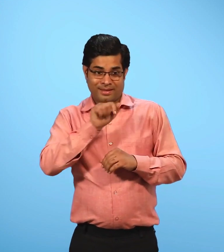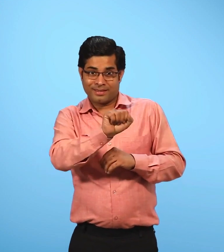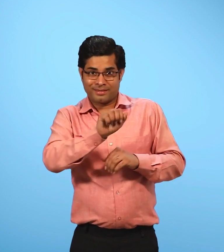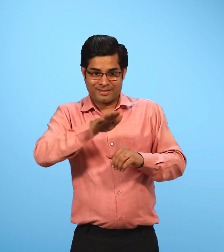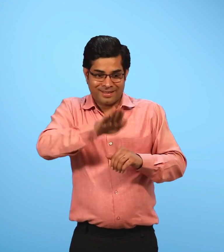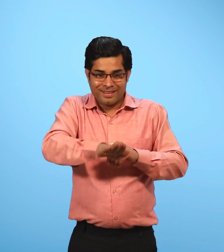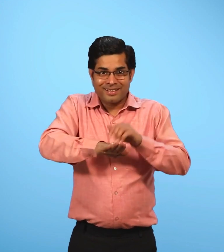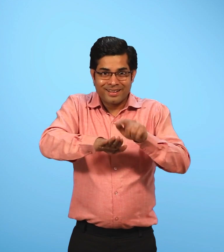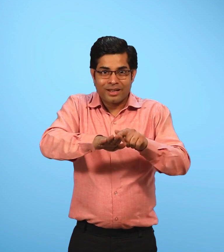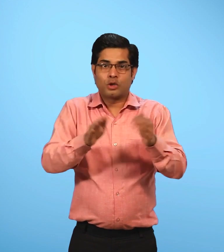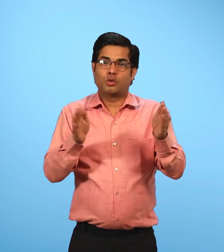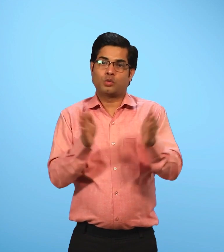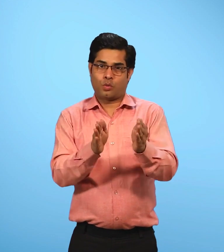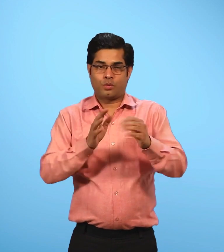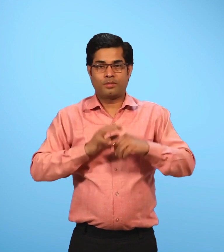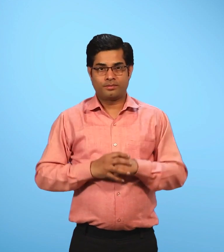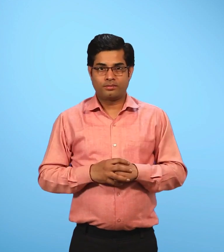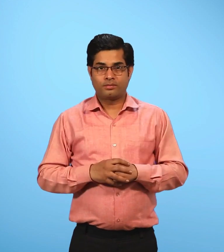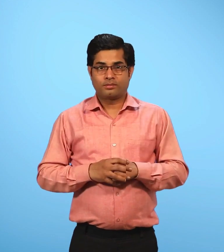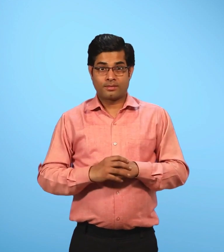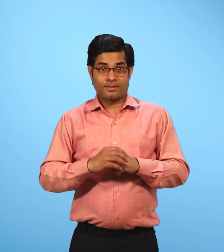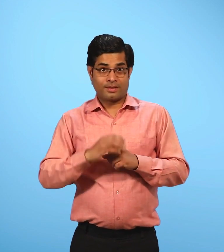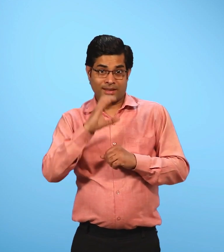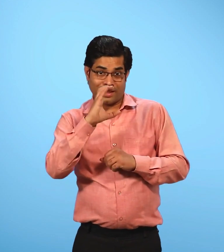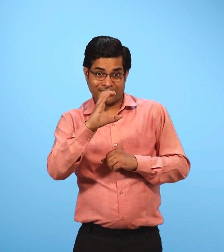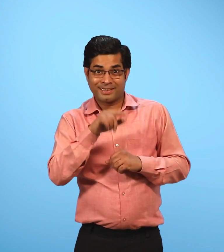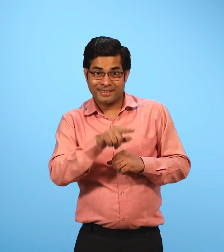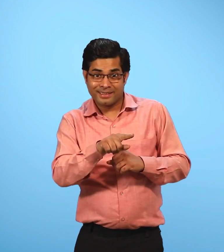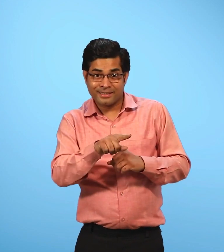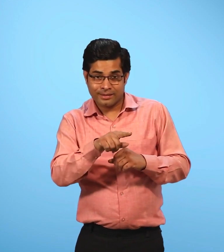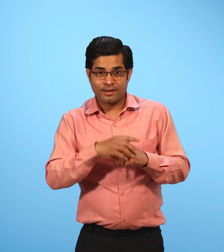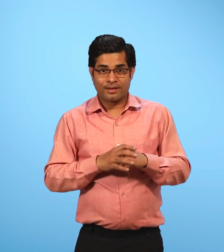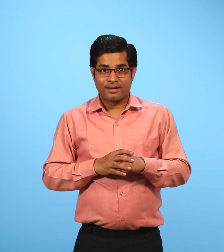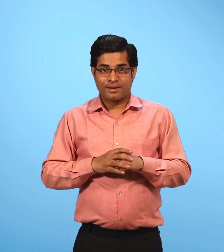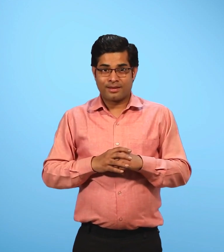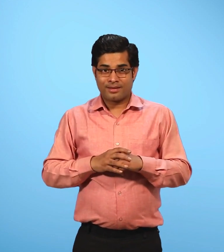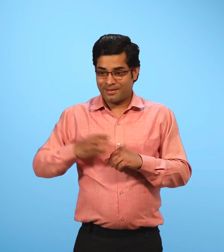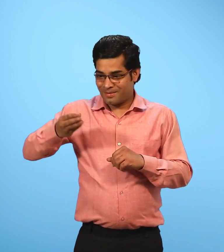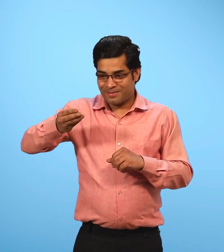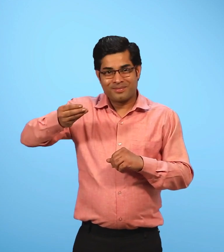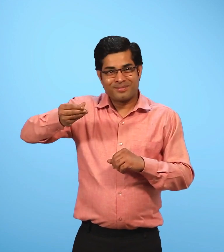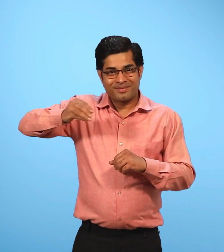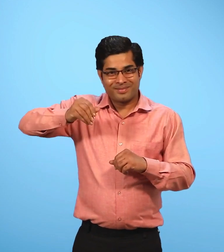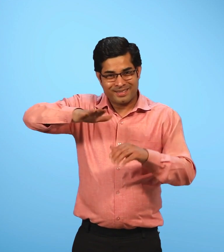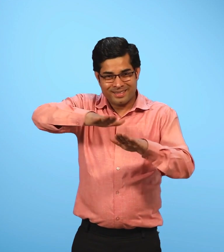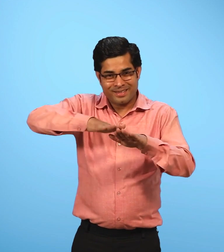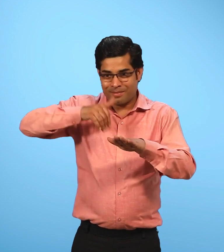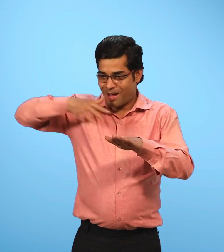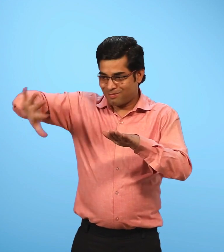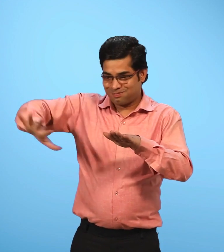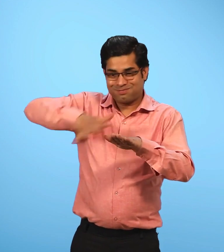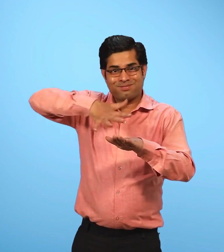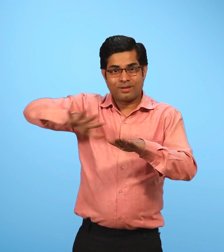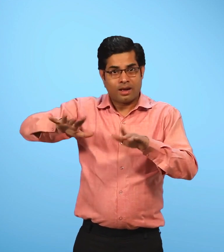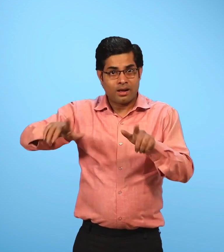Page 53. 3. Why was Robinson Crusoe sure that it